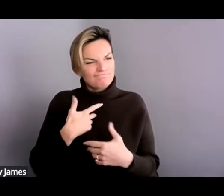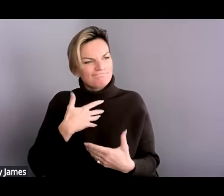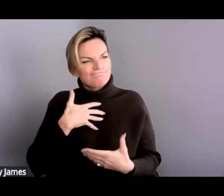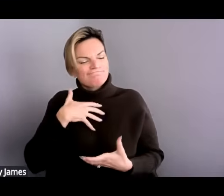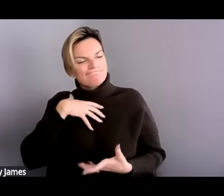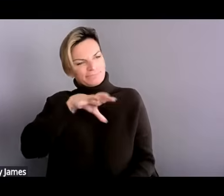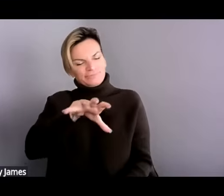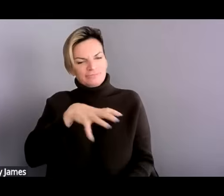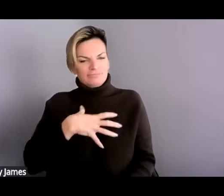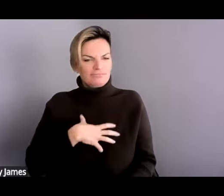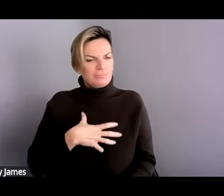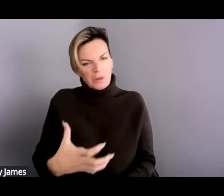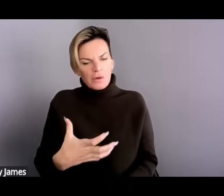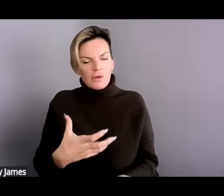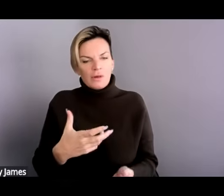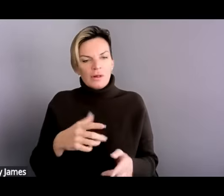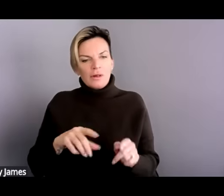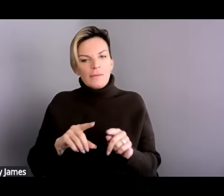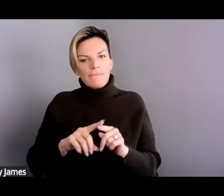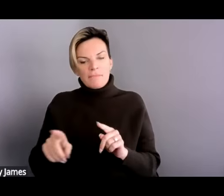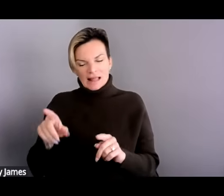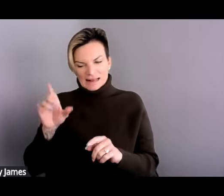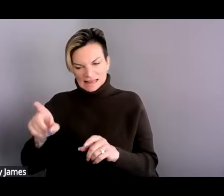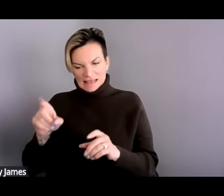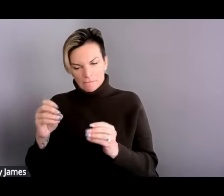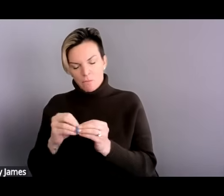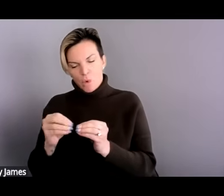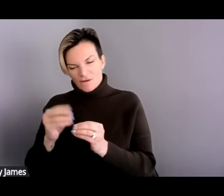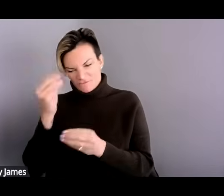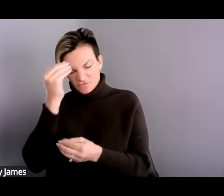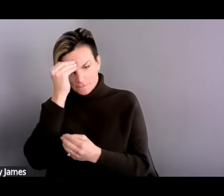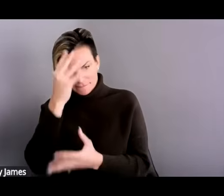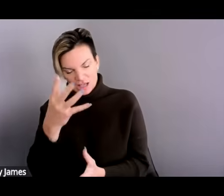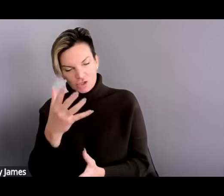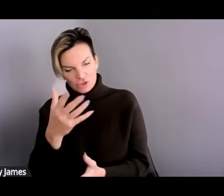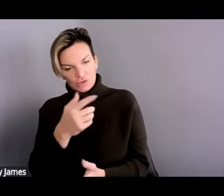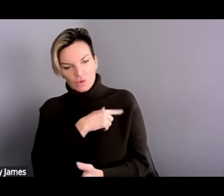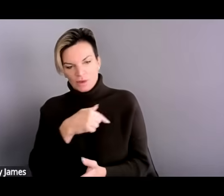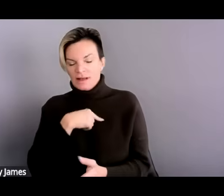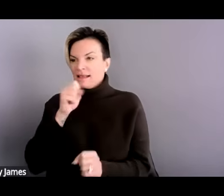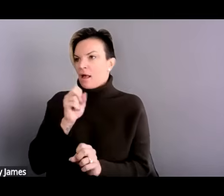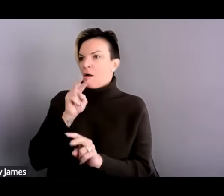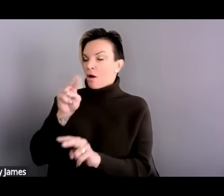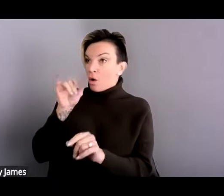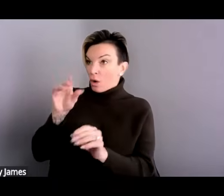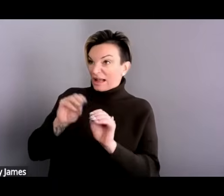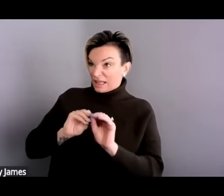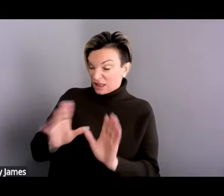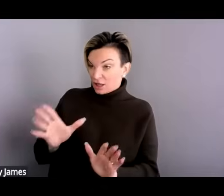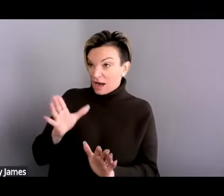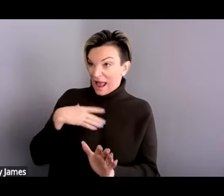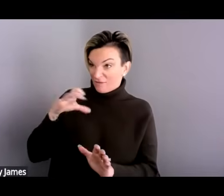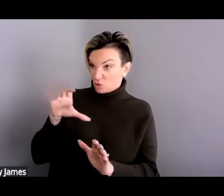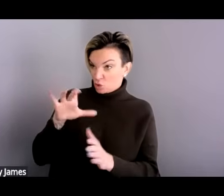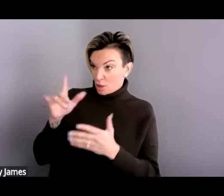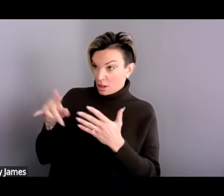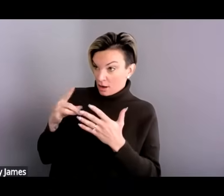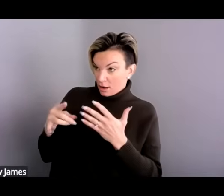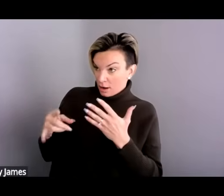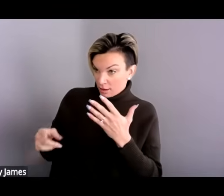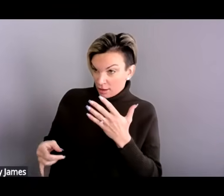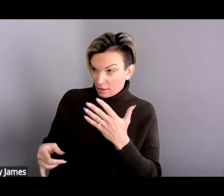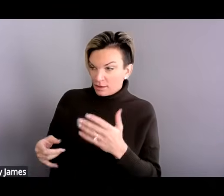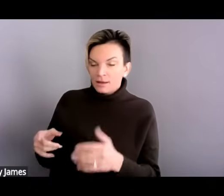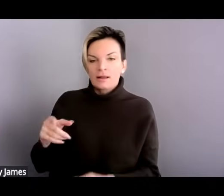at, and it gives the public to understand what your procedures are, so that this board is not a